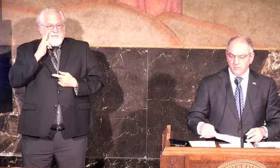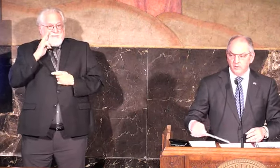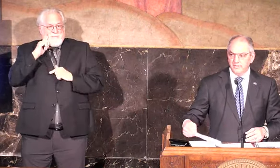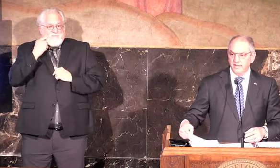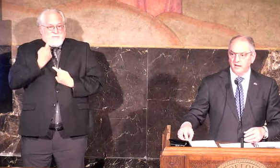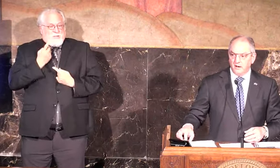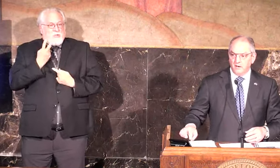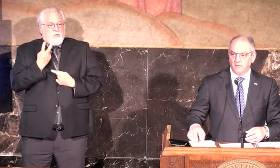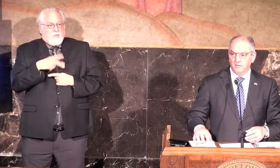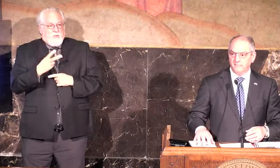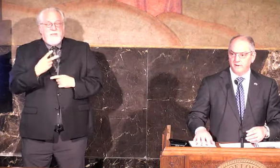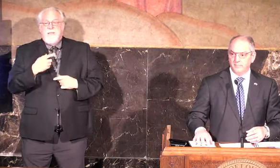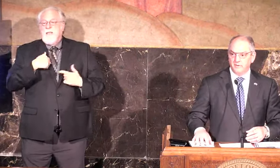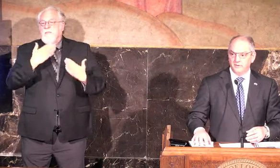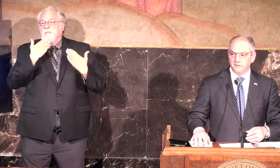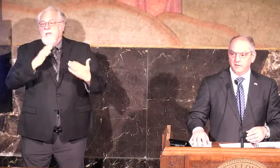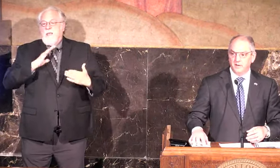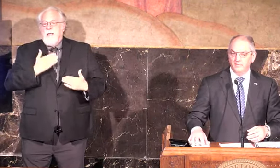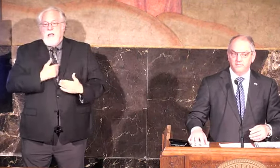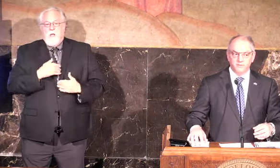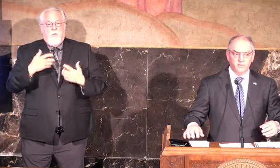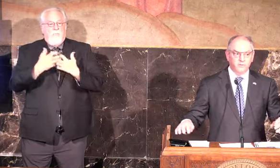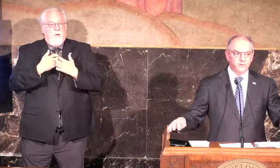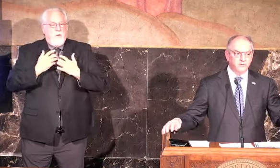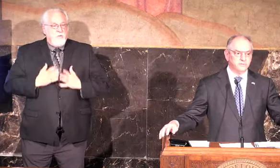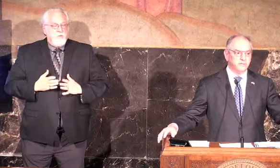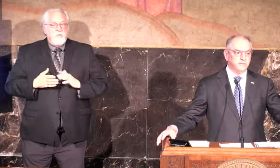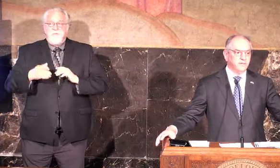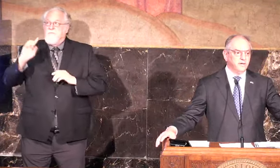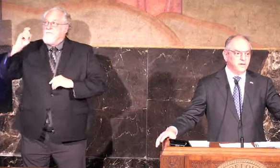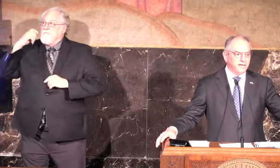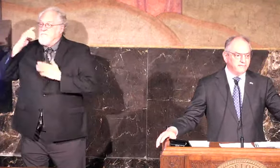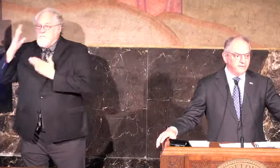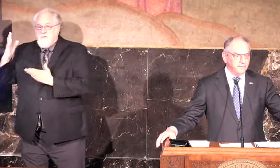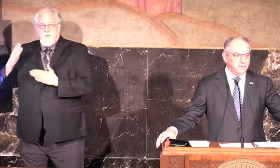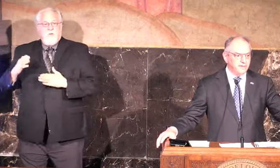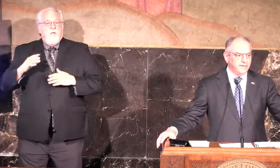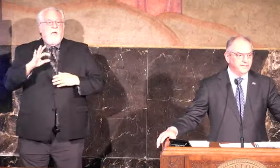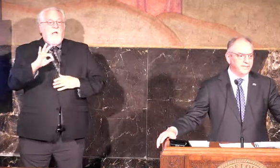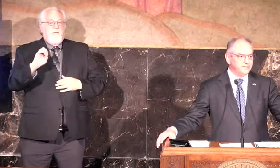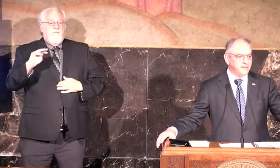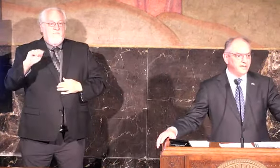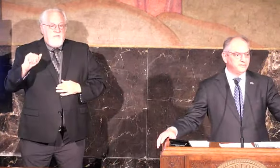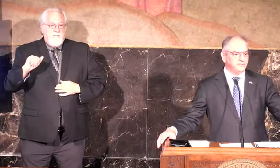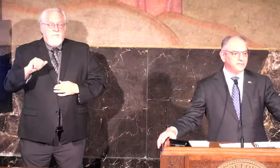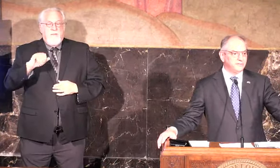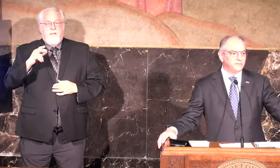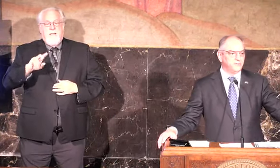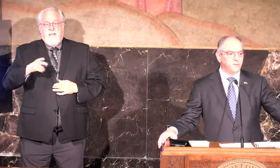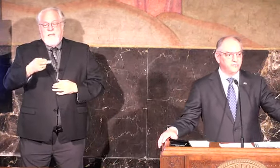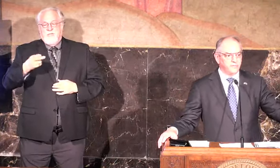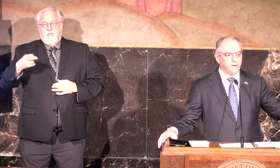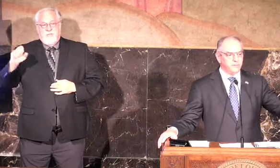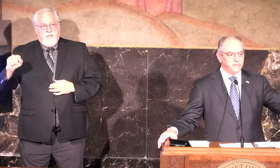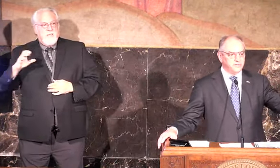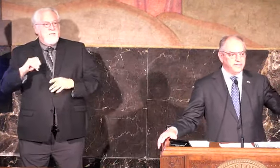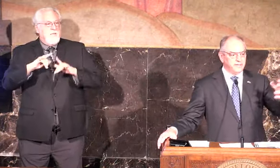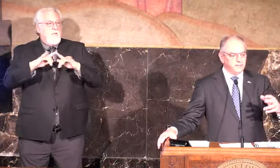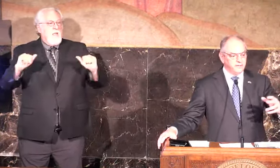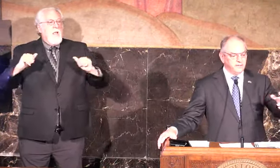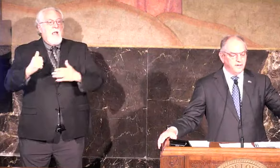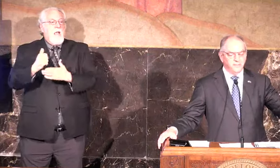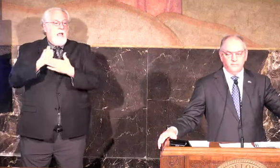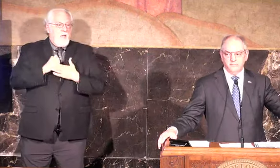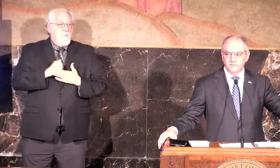And I want to thank all of our partners, all of our federal partners at FEMA and HHS and so forth for helping us to